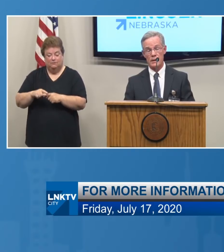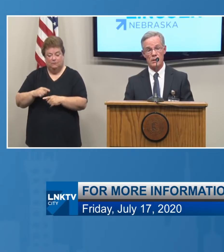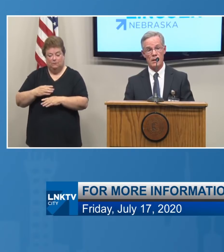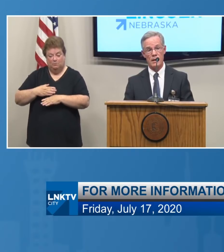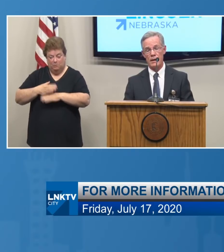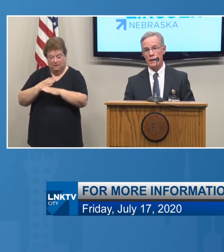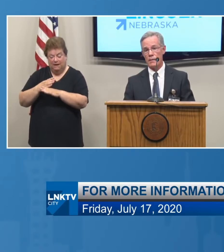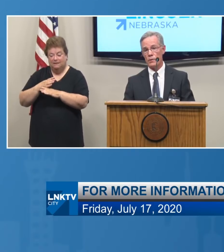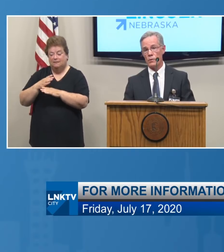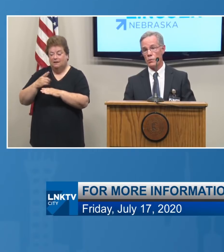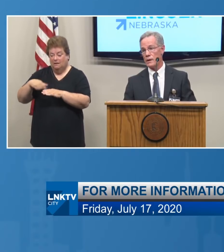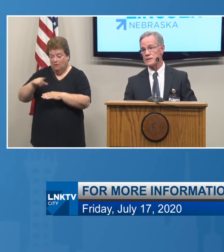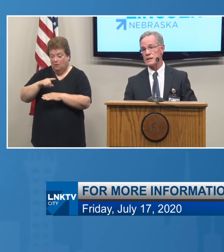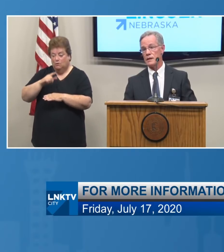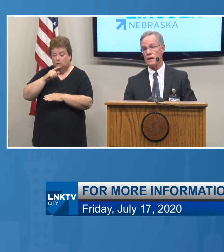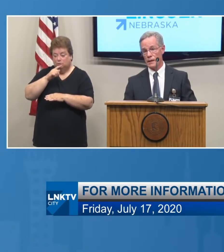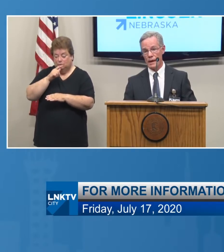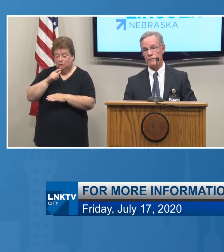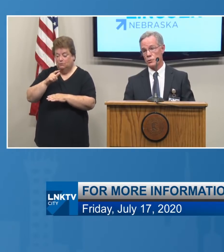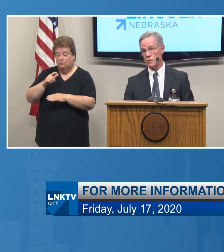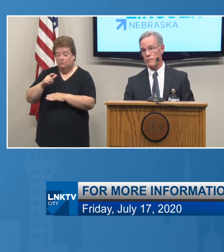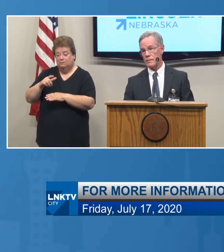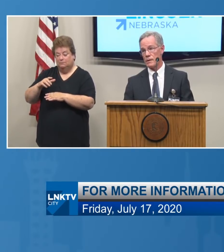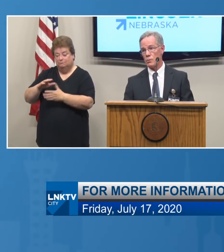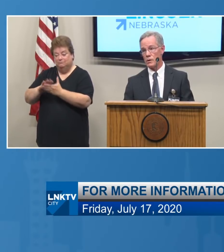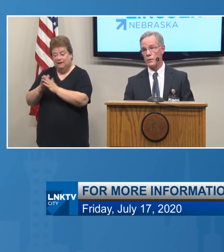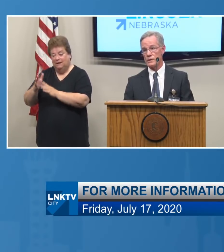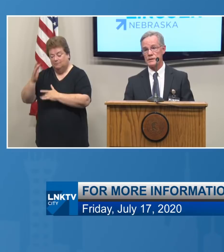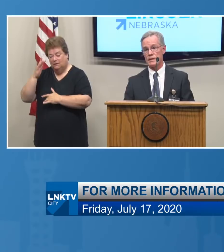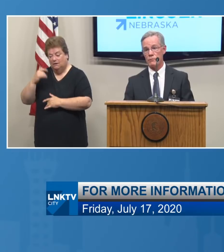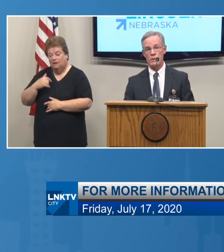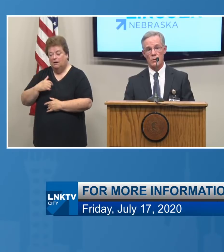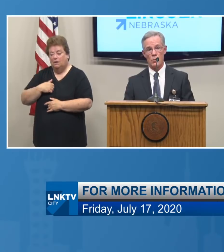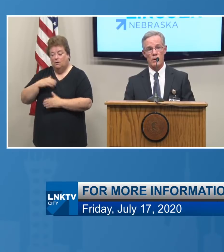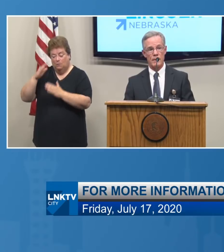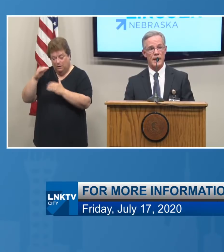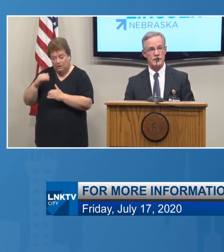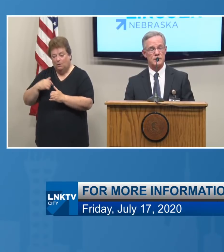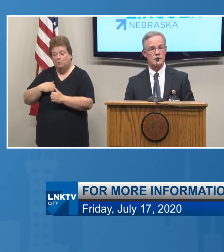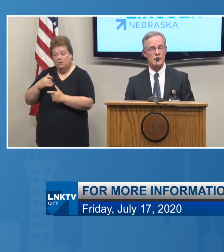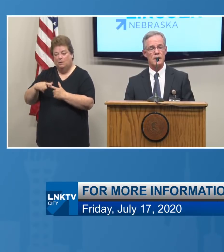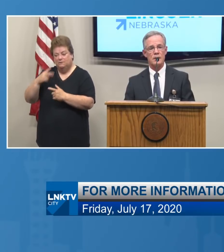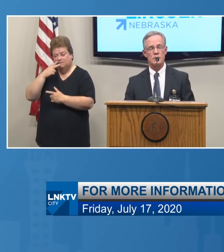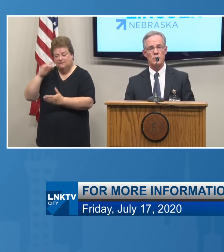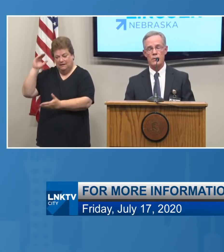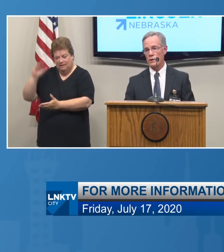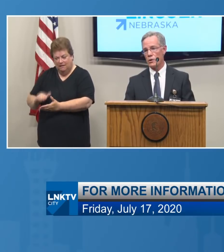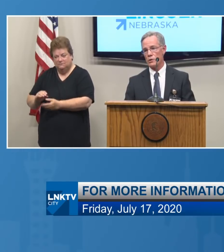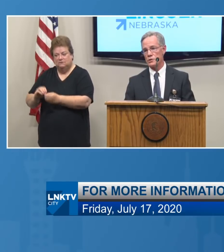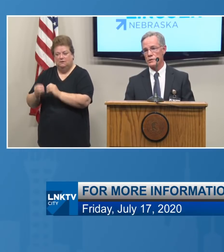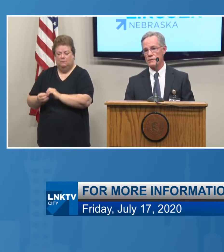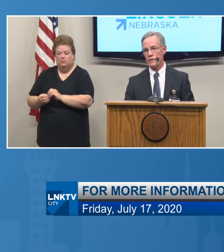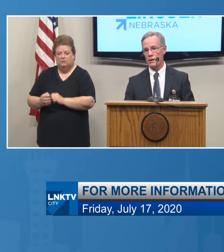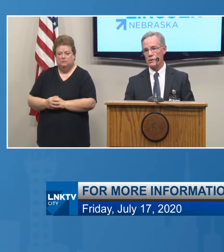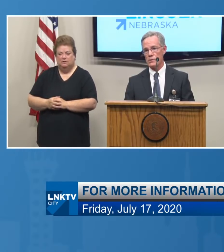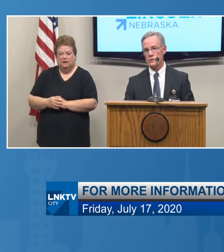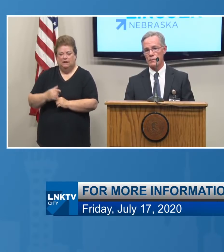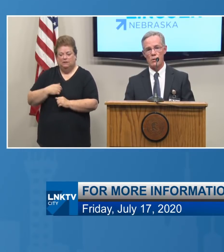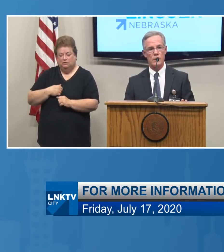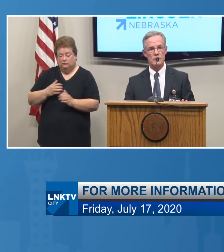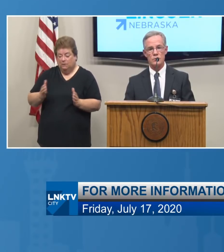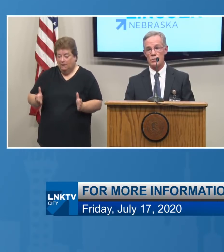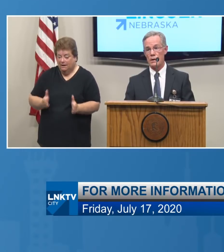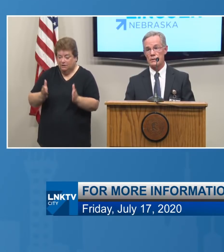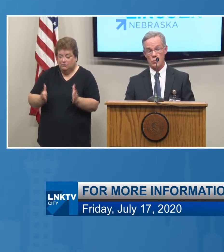do get ill. But we want to see a lot fewer of them than we're going to see if we don't wear masks. So I would encourage you as a final